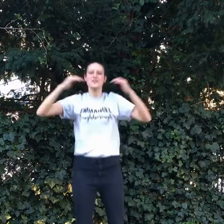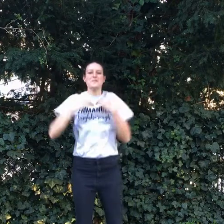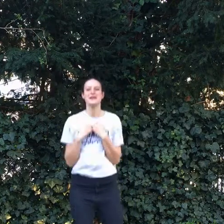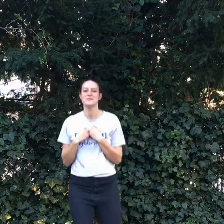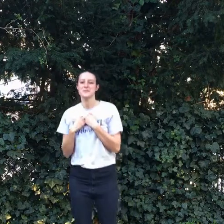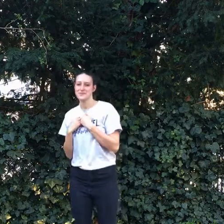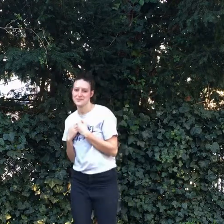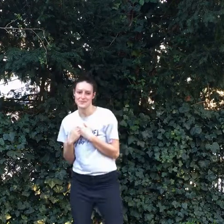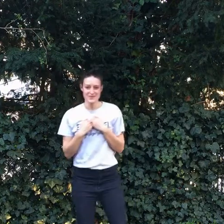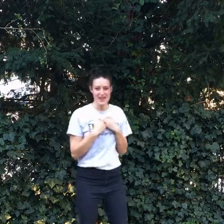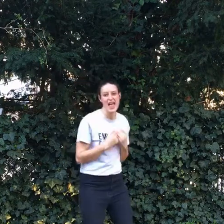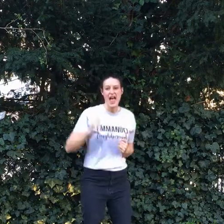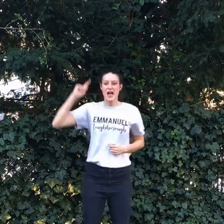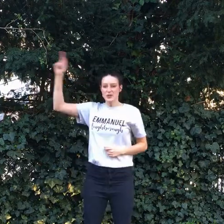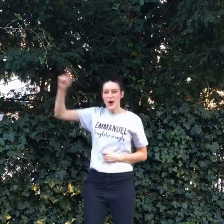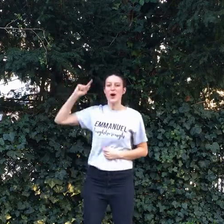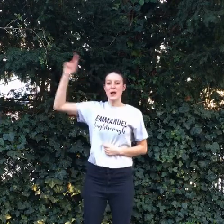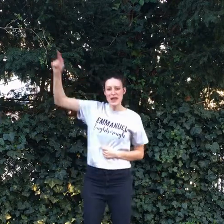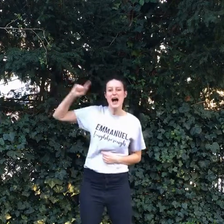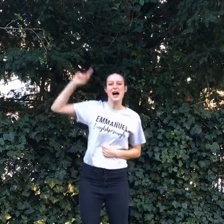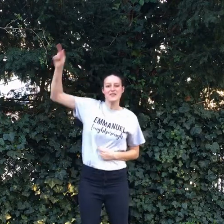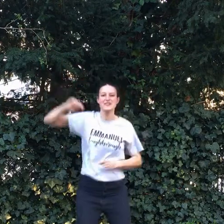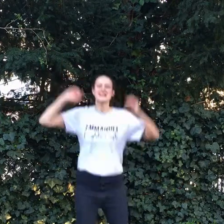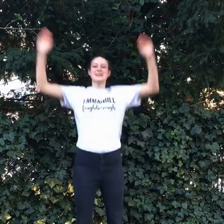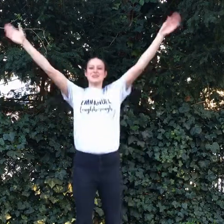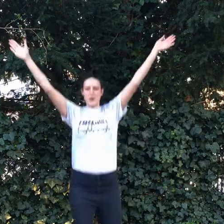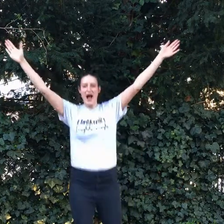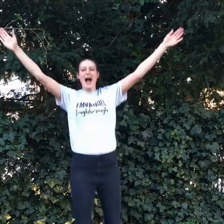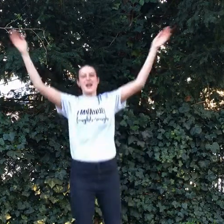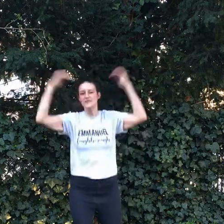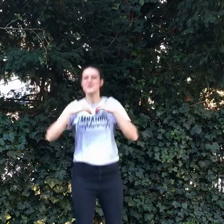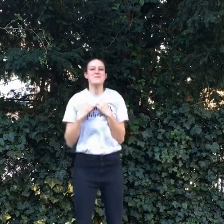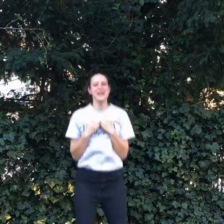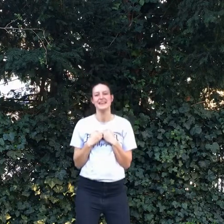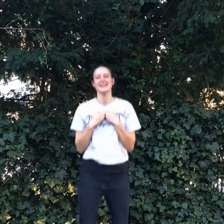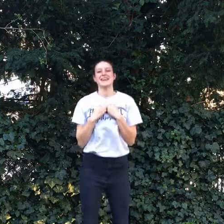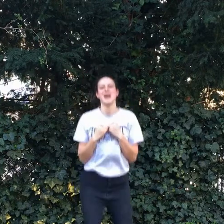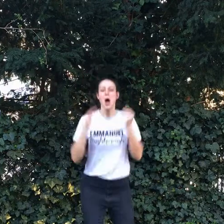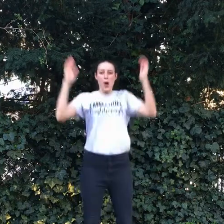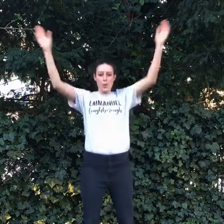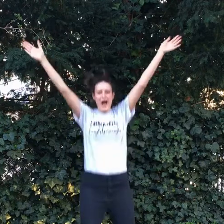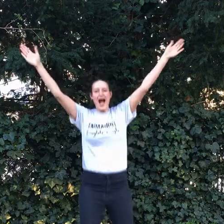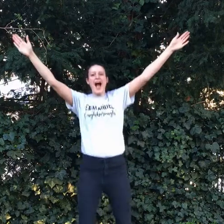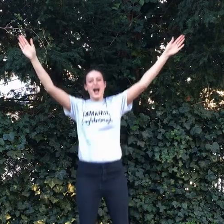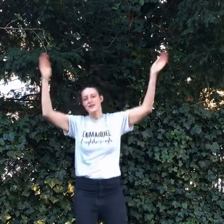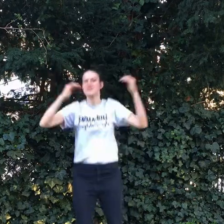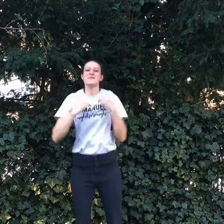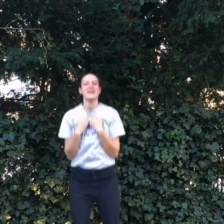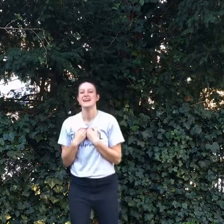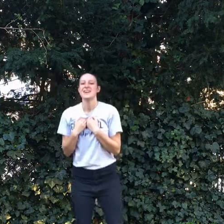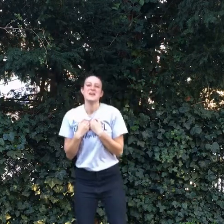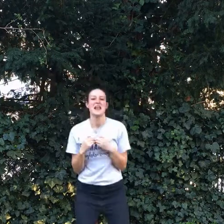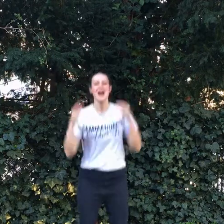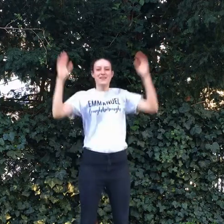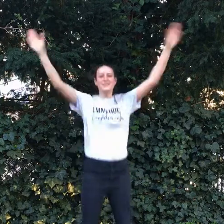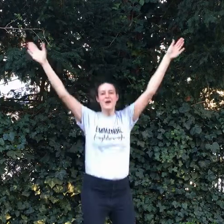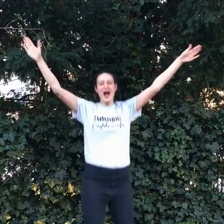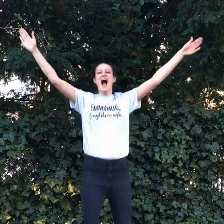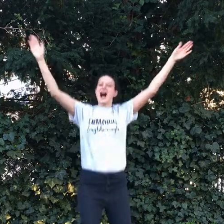for me. Your love is wild for me, wild for me, your love is